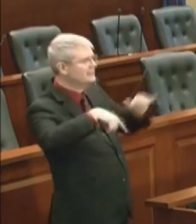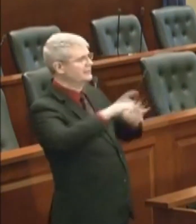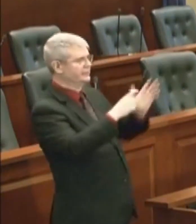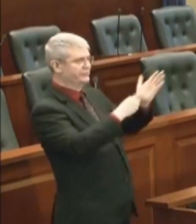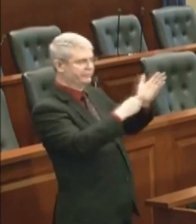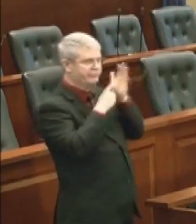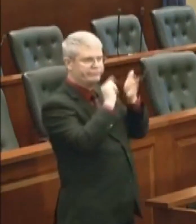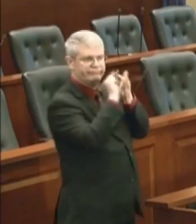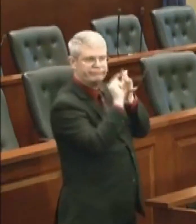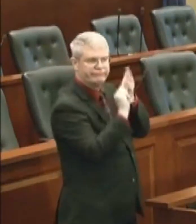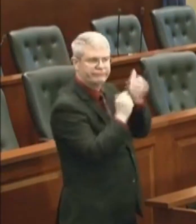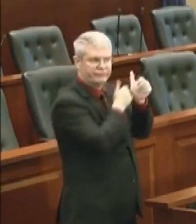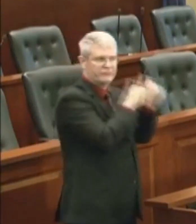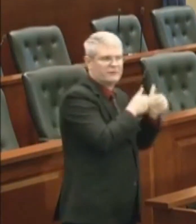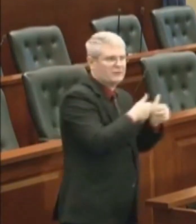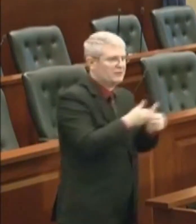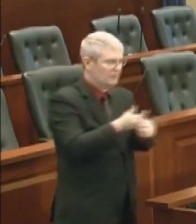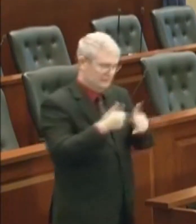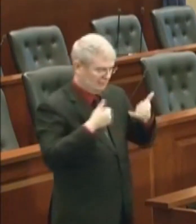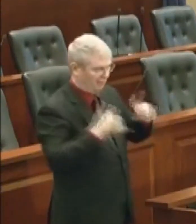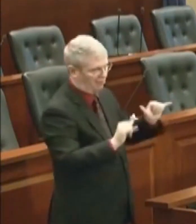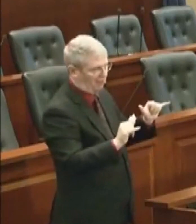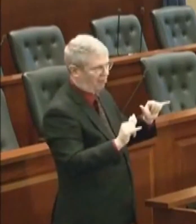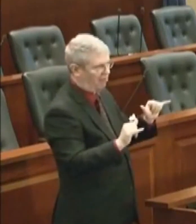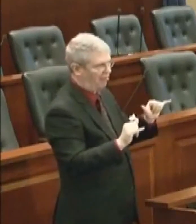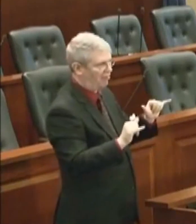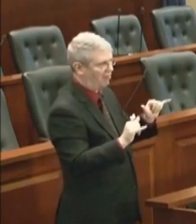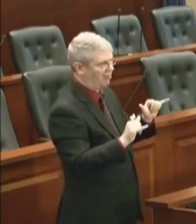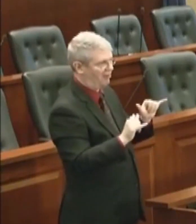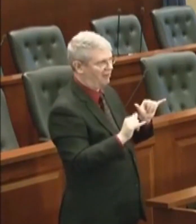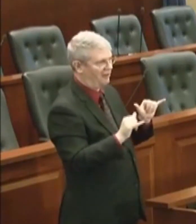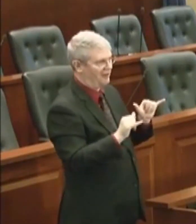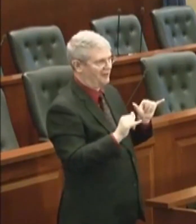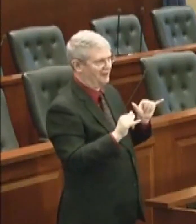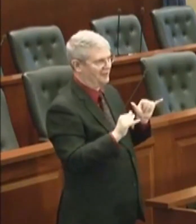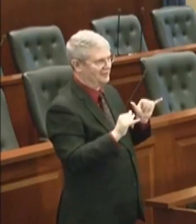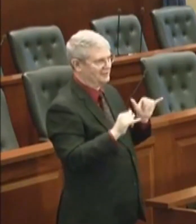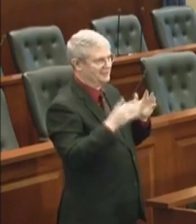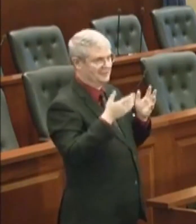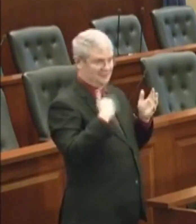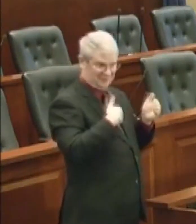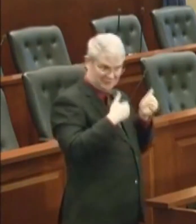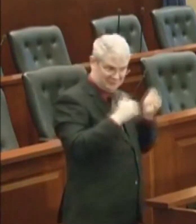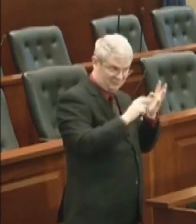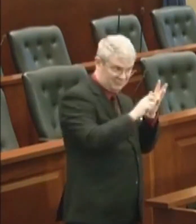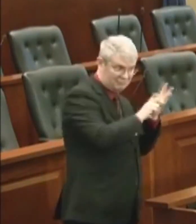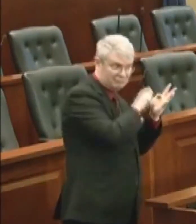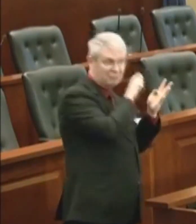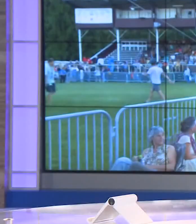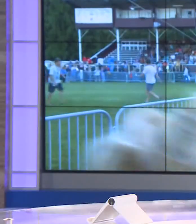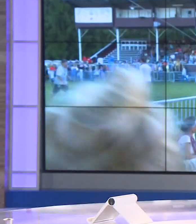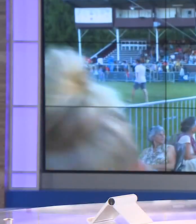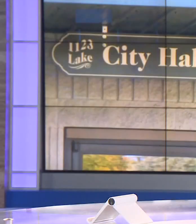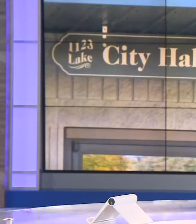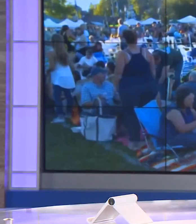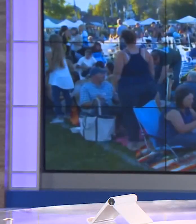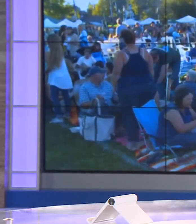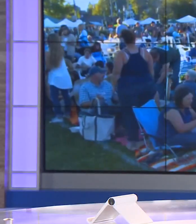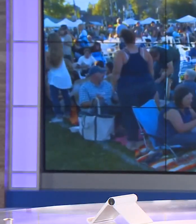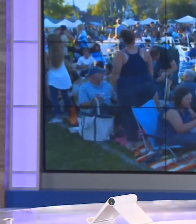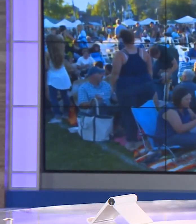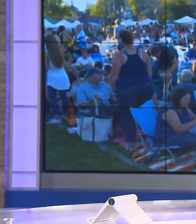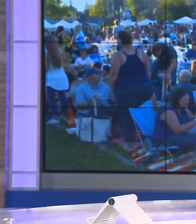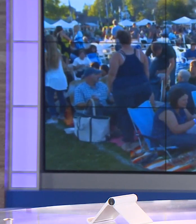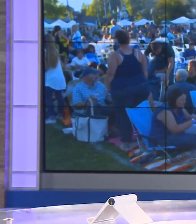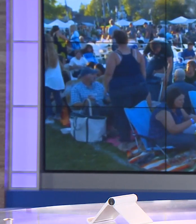are taken in stage four. Spokane County currently remains in only phase two of Governor Jay Inslee's reopening plan. We are hearing from